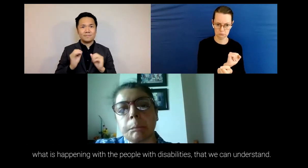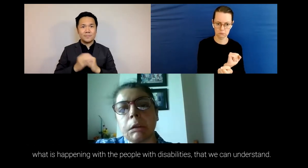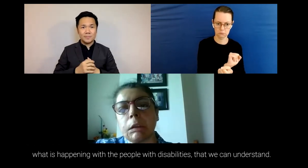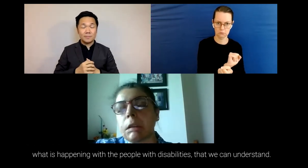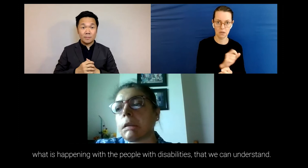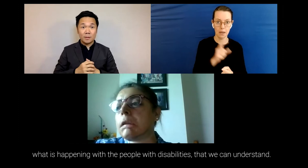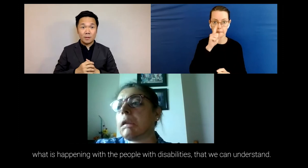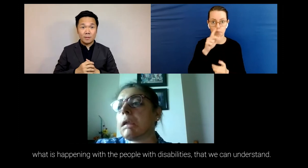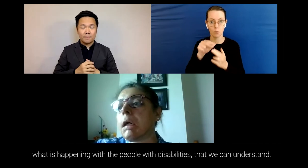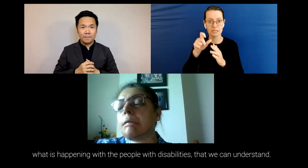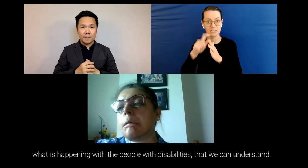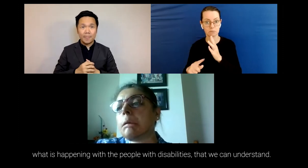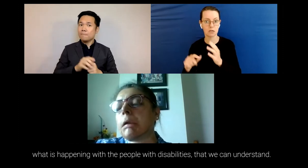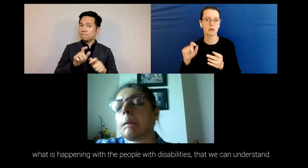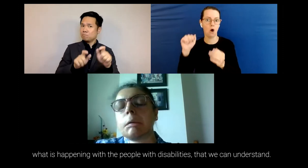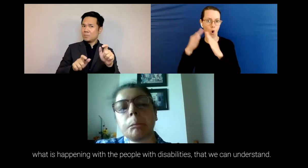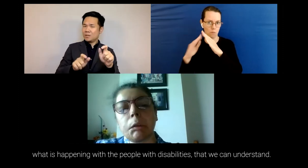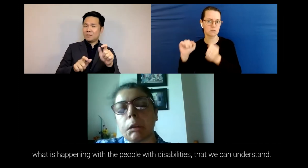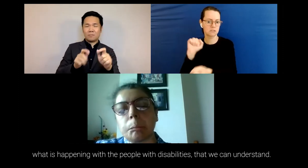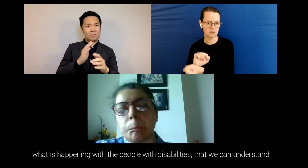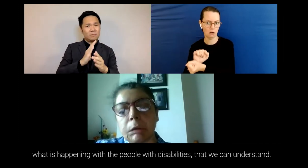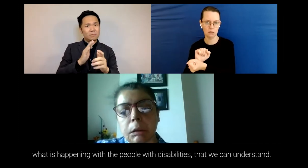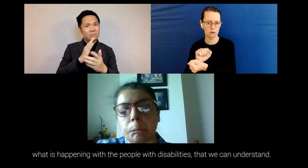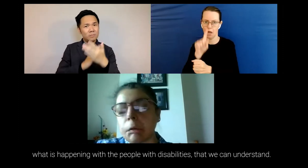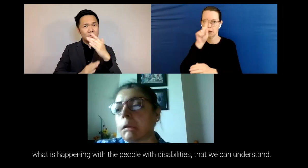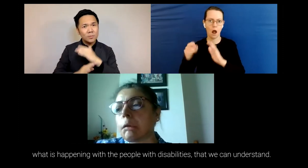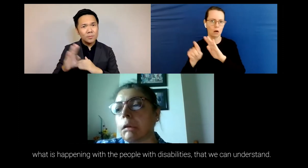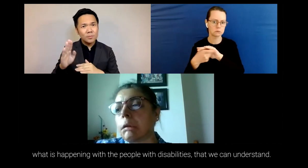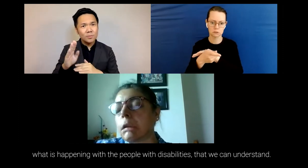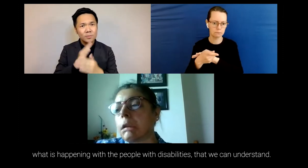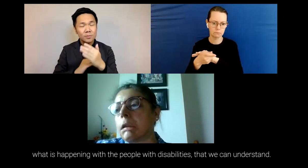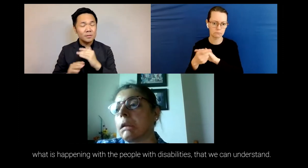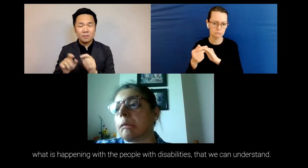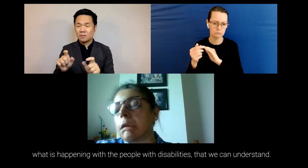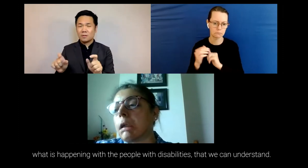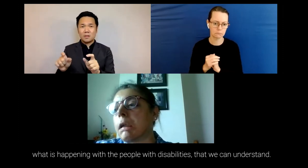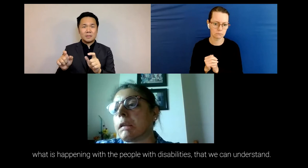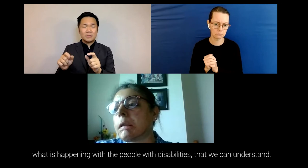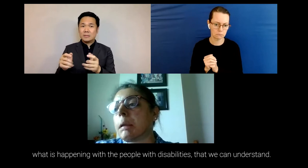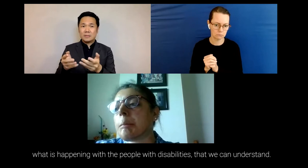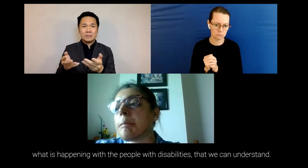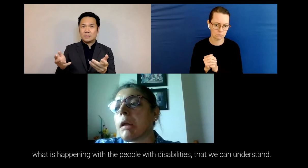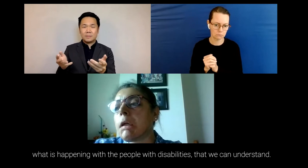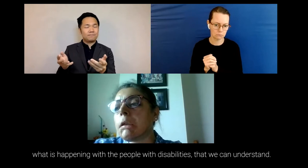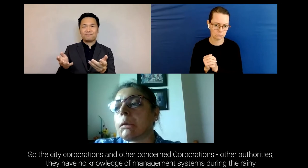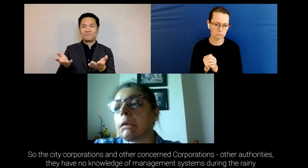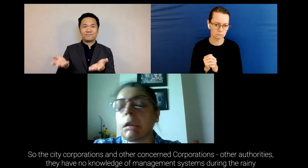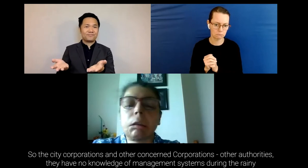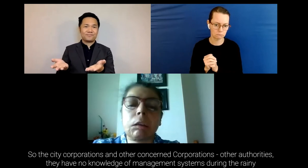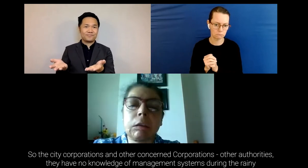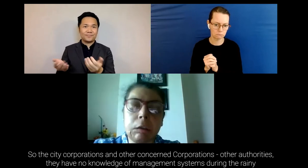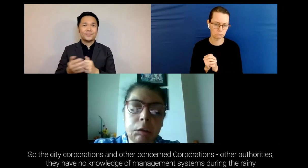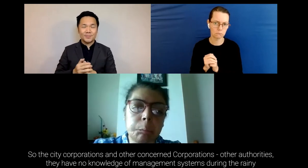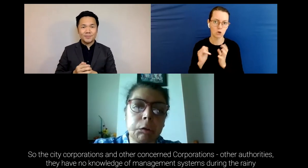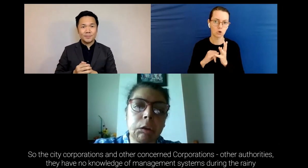with disabilities, that life becomes miserable, that we can understand. So